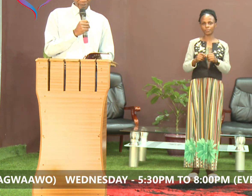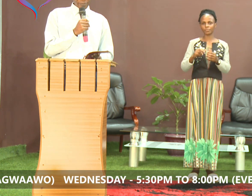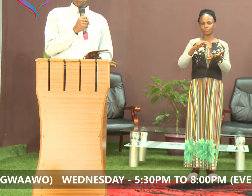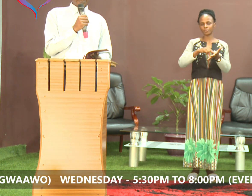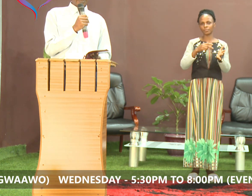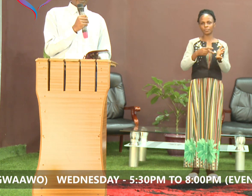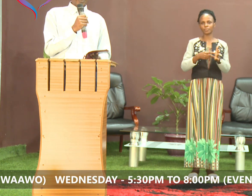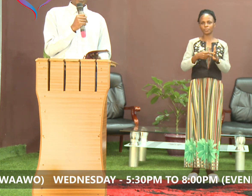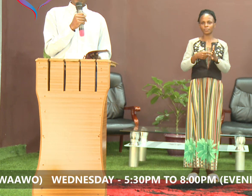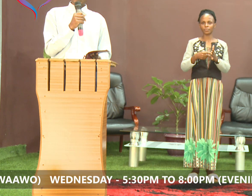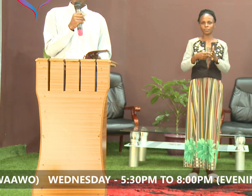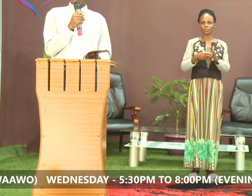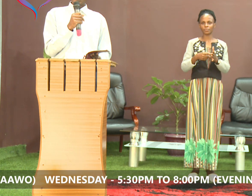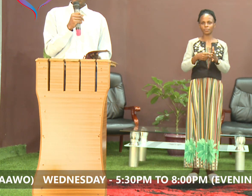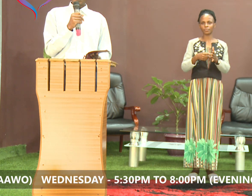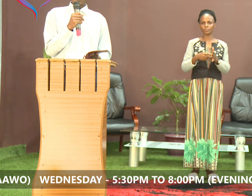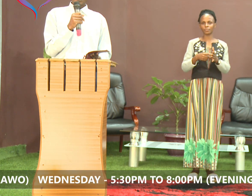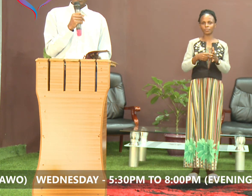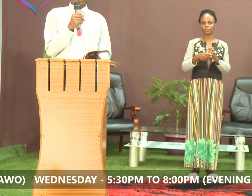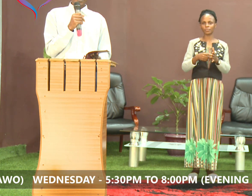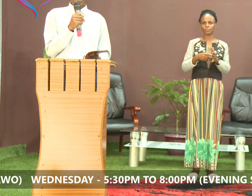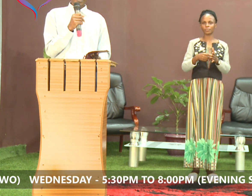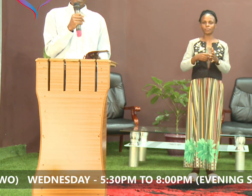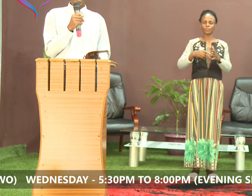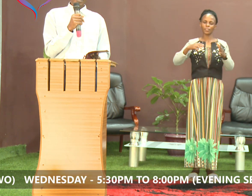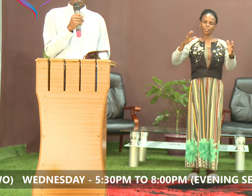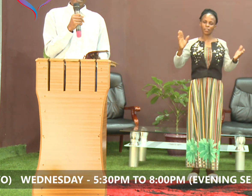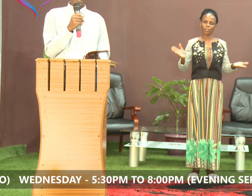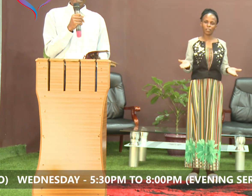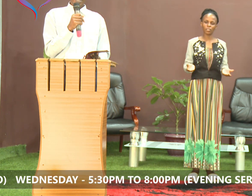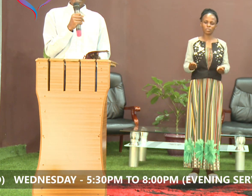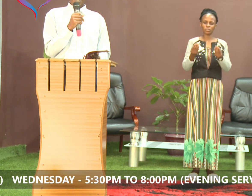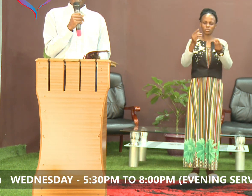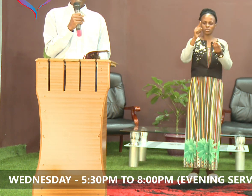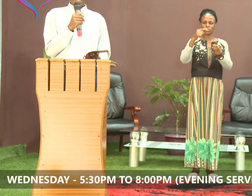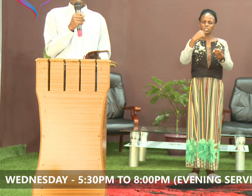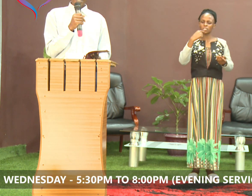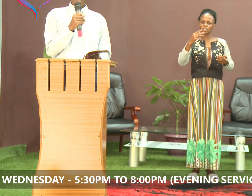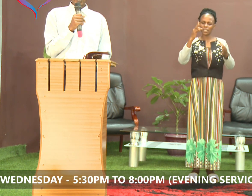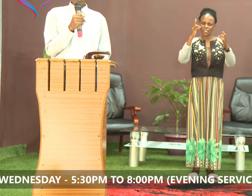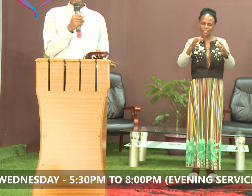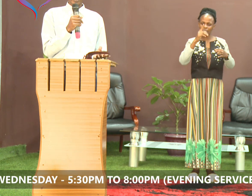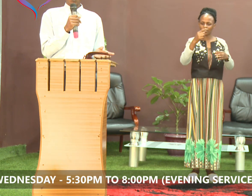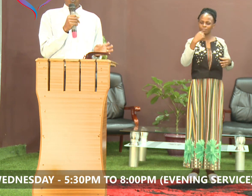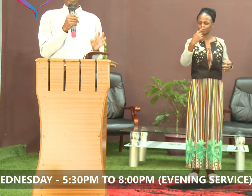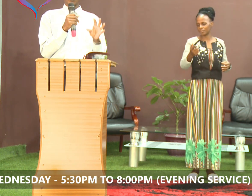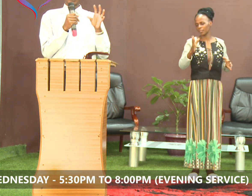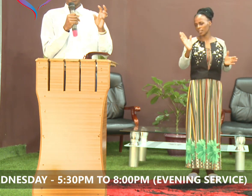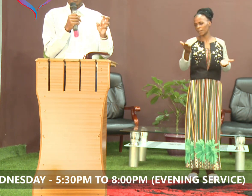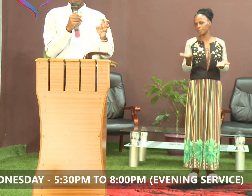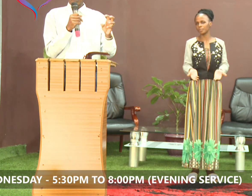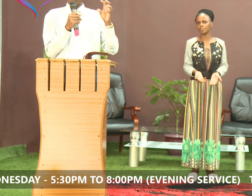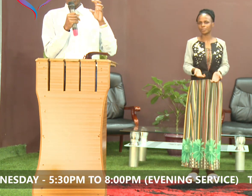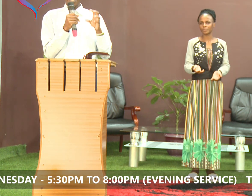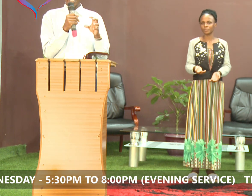means, how do you say this thing you're saying? Kitegeeza nti ogenda kwogera